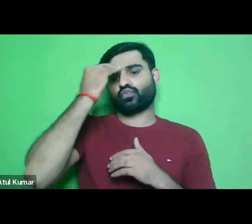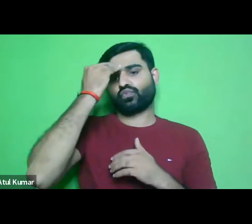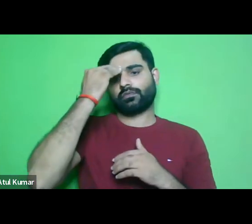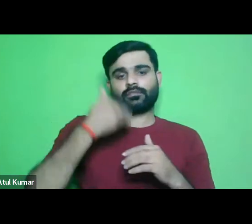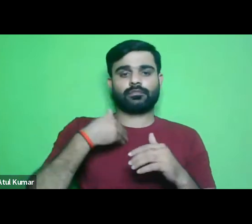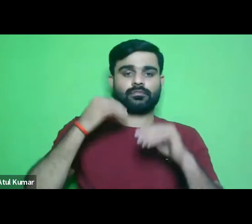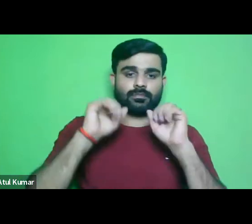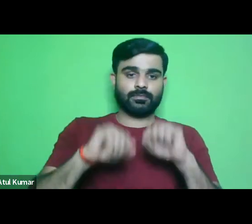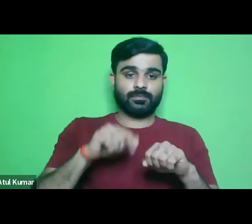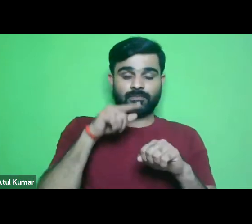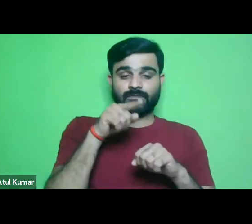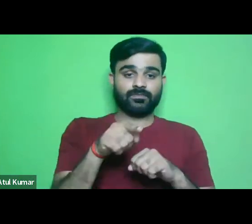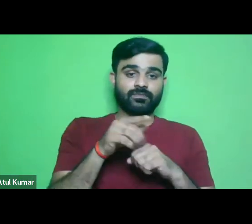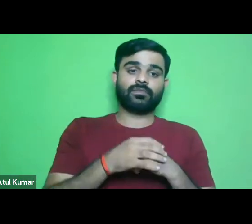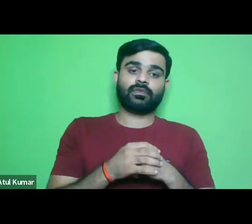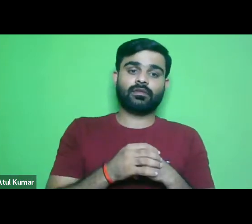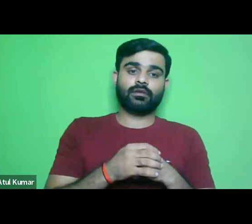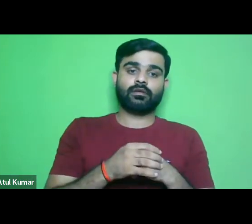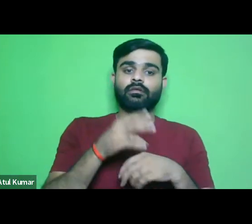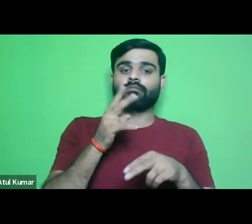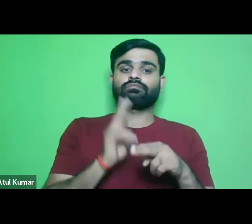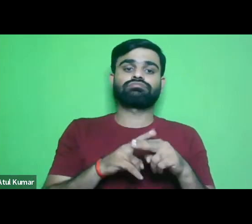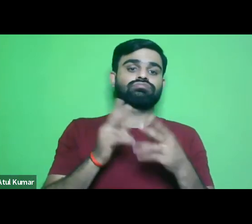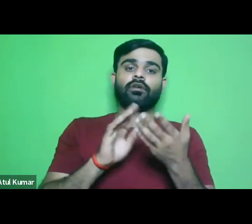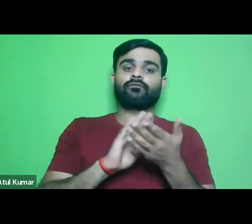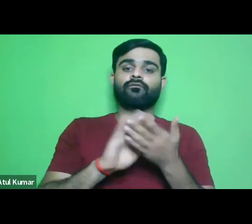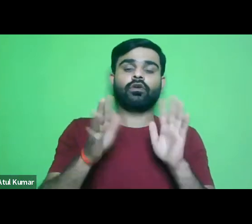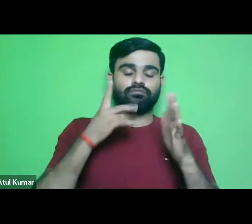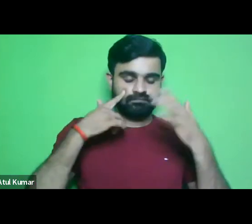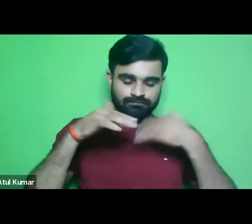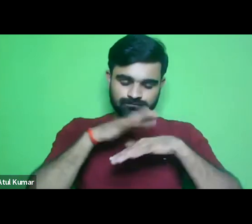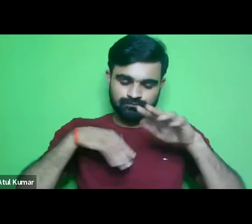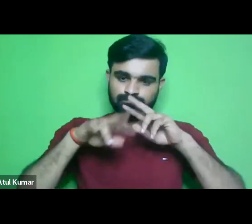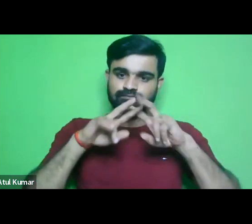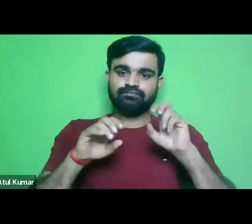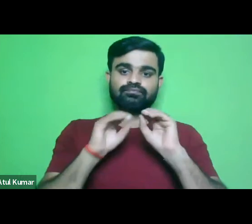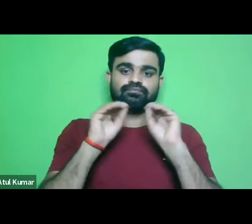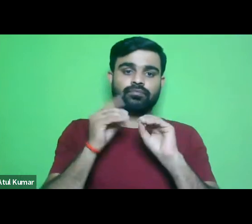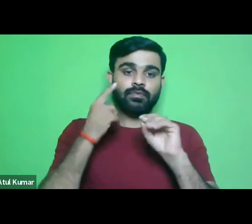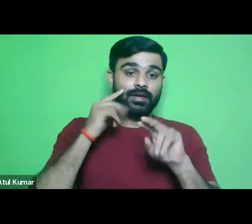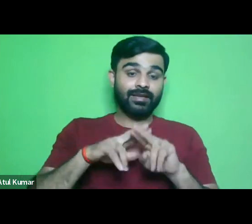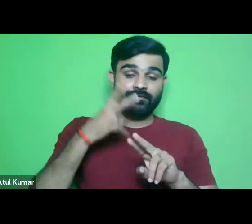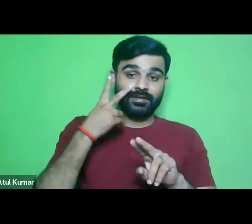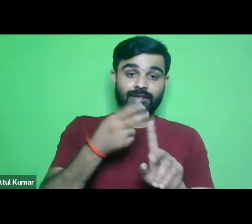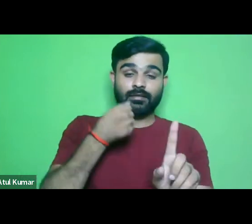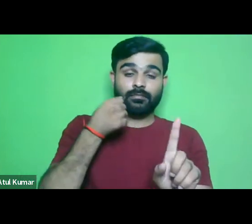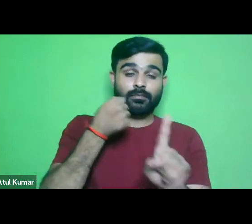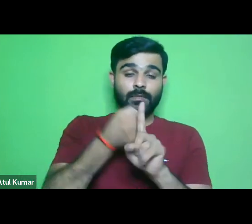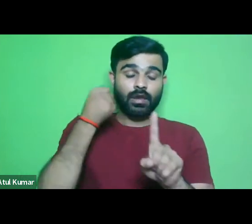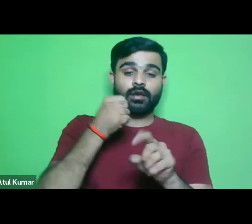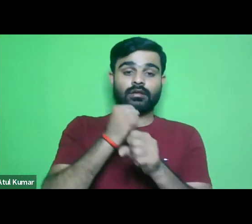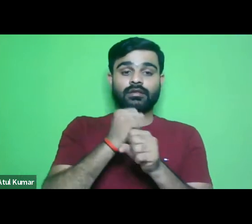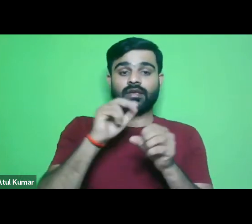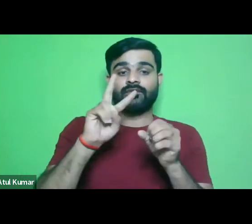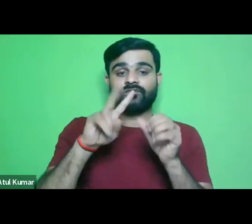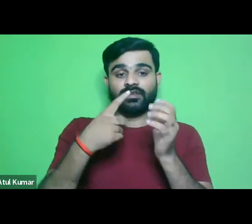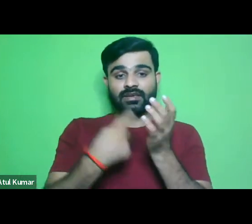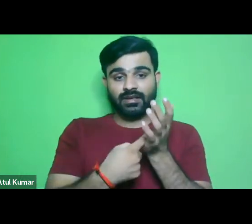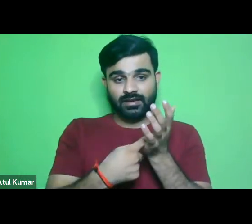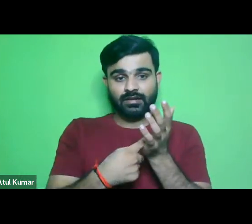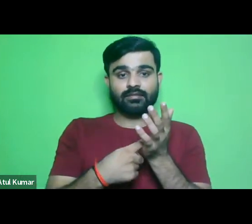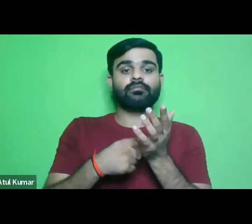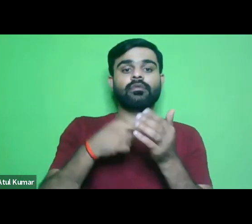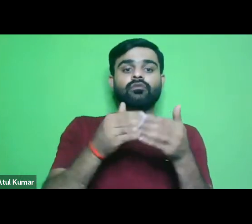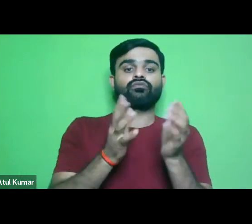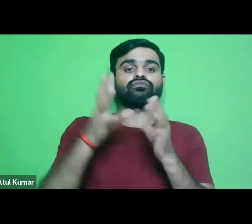that it's perhaps not completely analogous, but if you look at the impact that GDPR had, and what's commonly